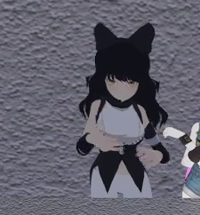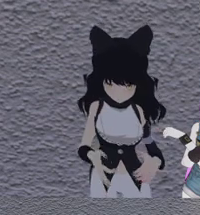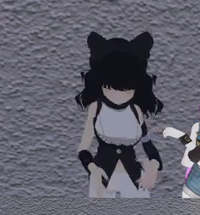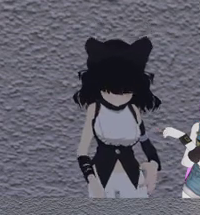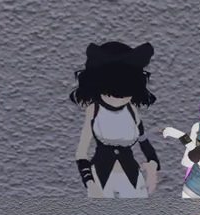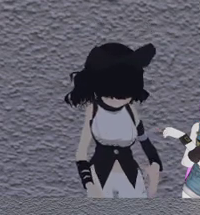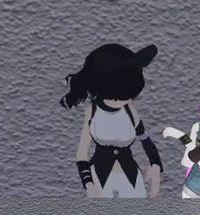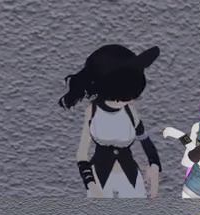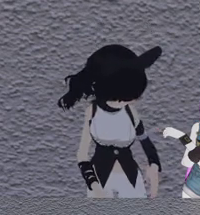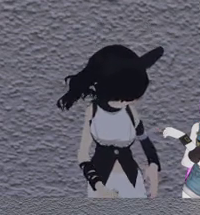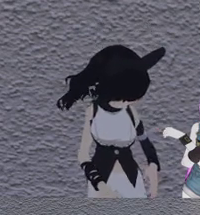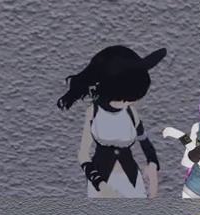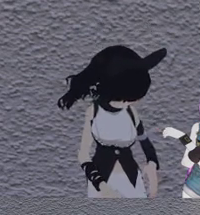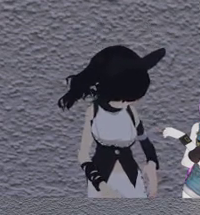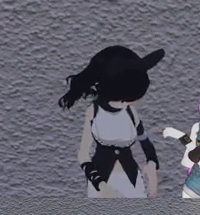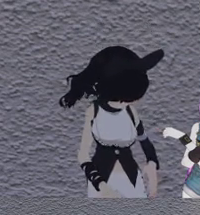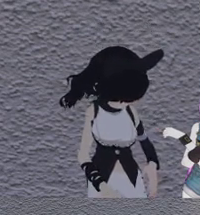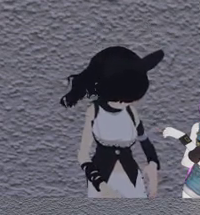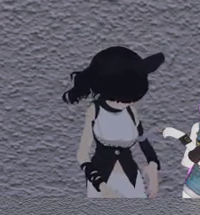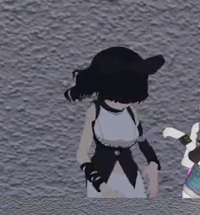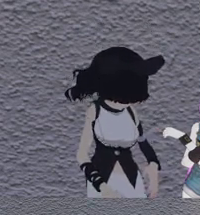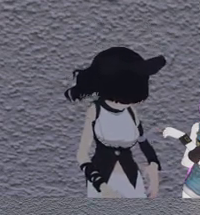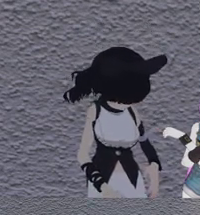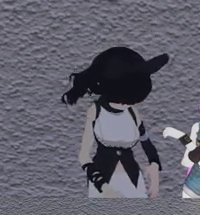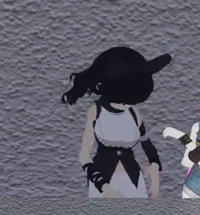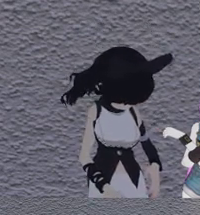it is. Yeah, hit.